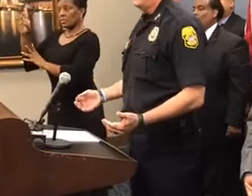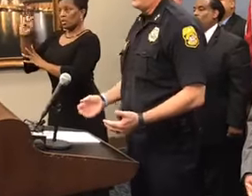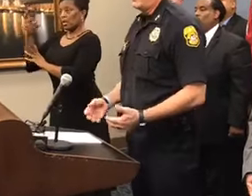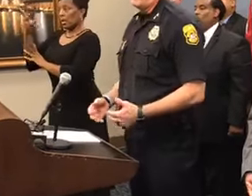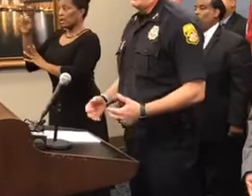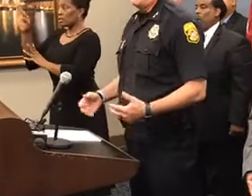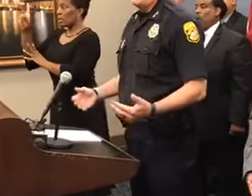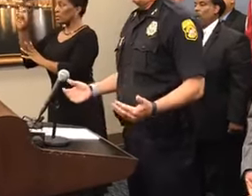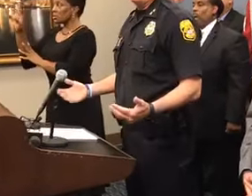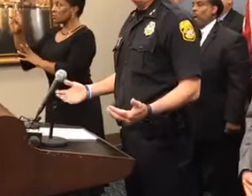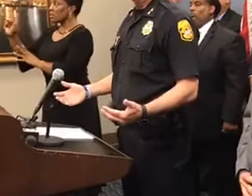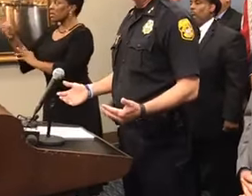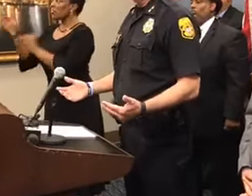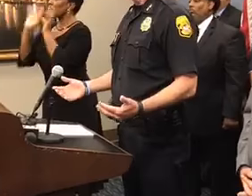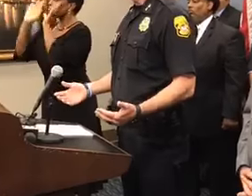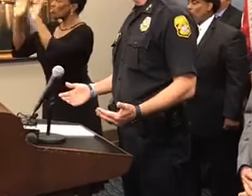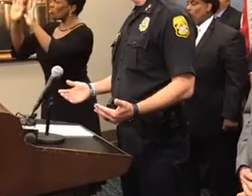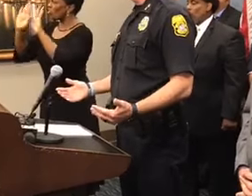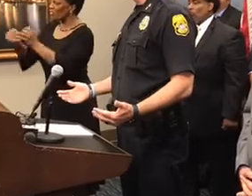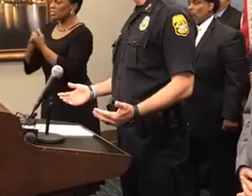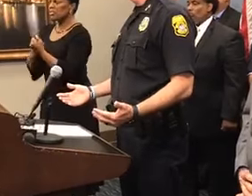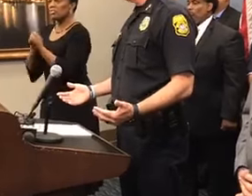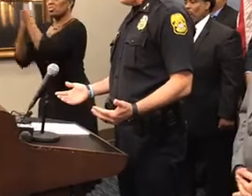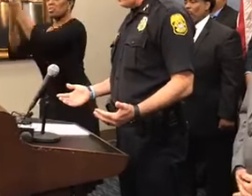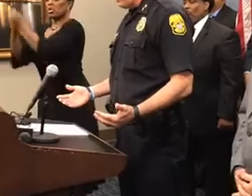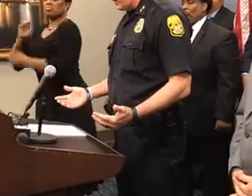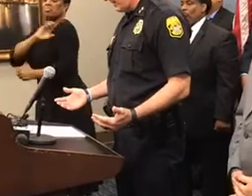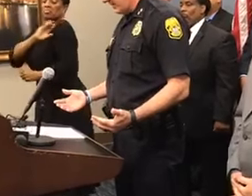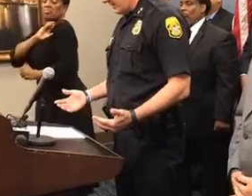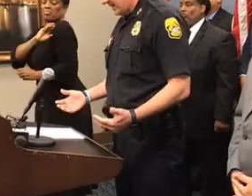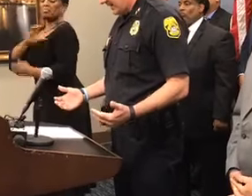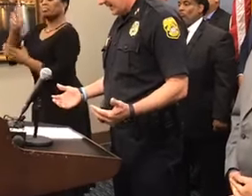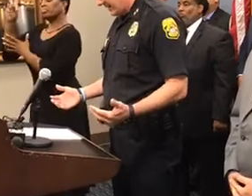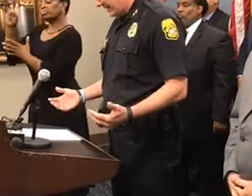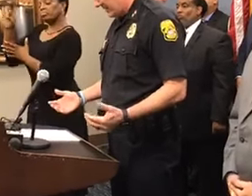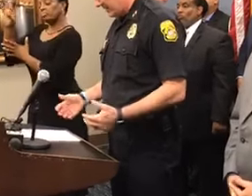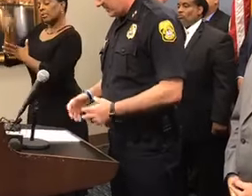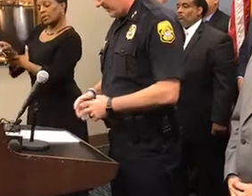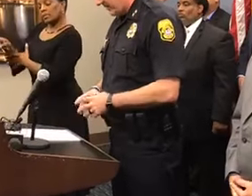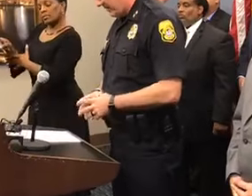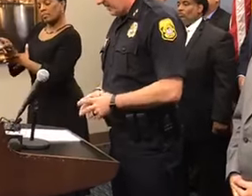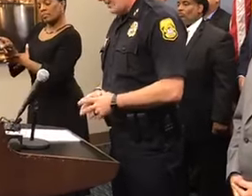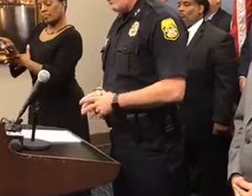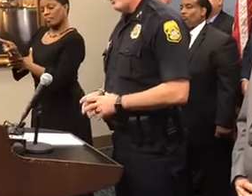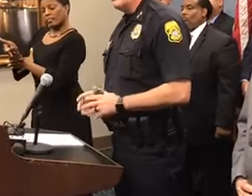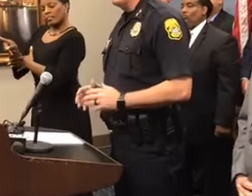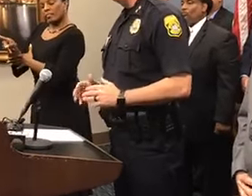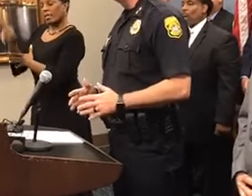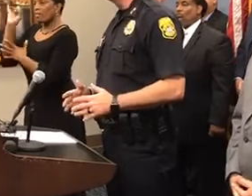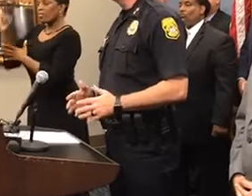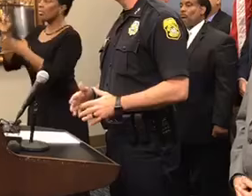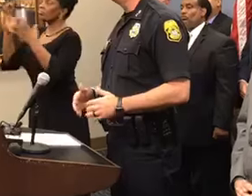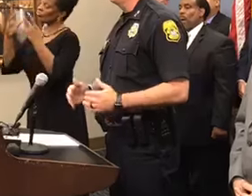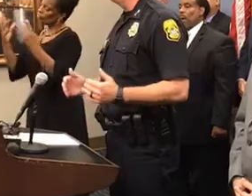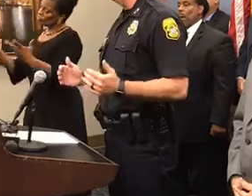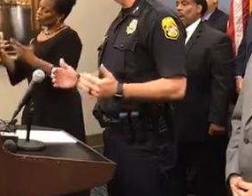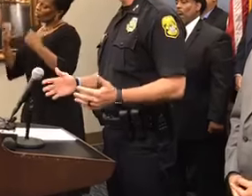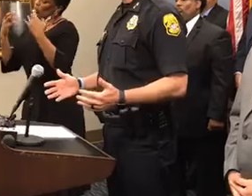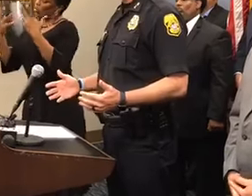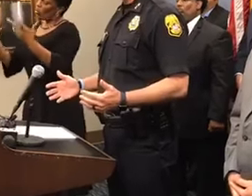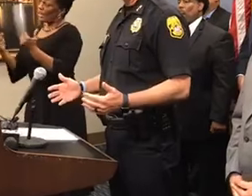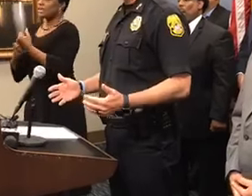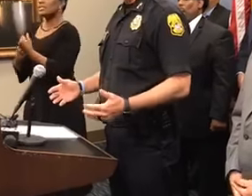who have just been phenomenal in their support of our police department. It has just been their patience and